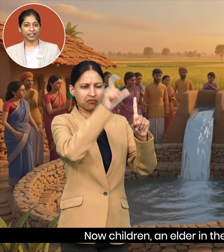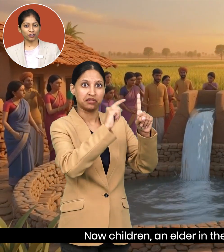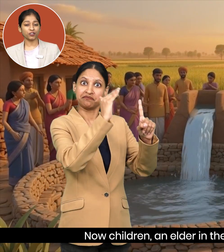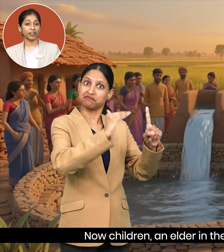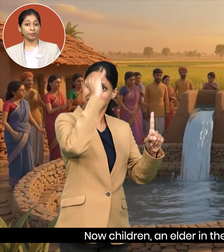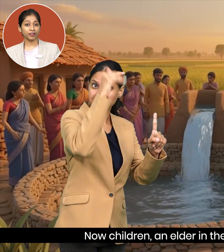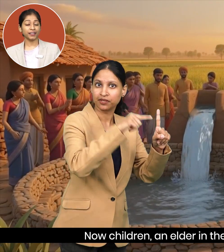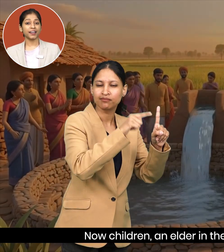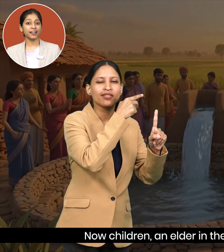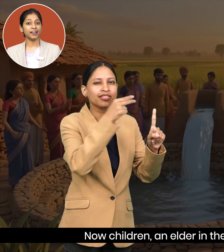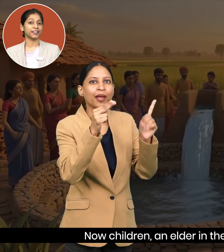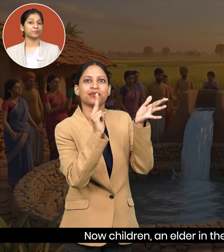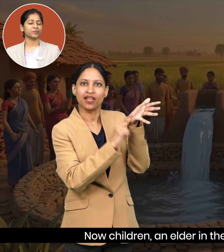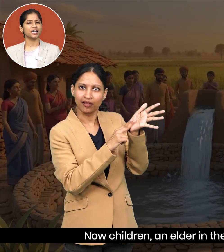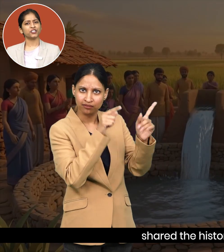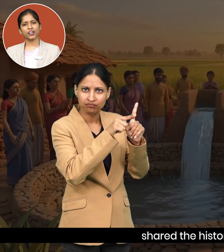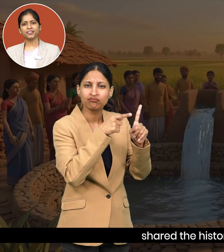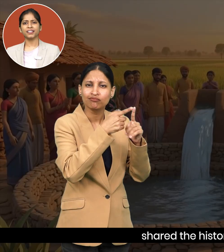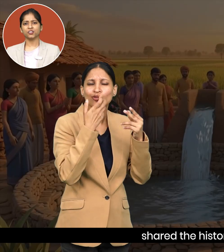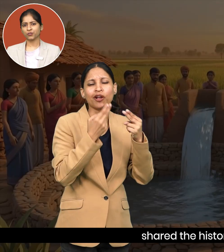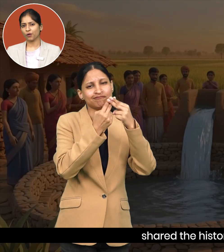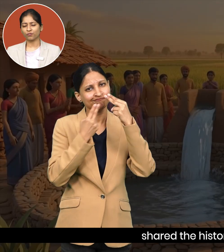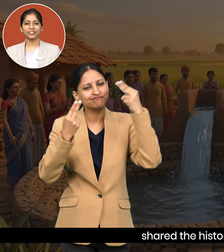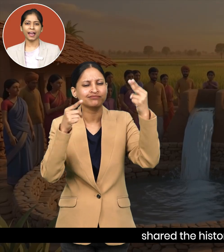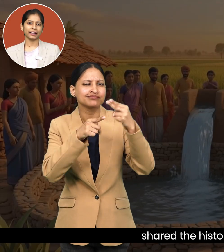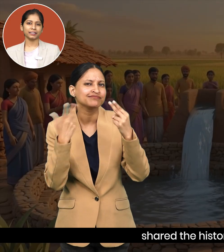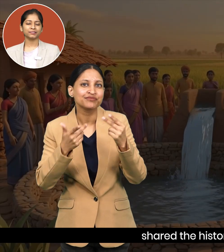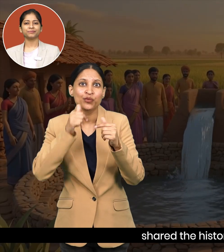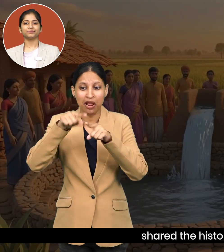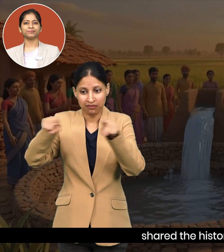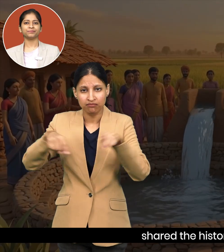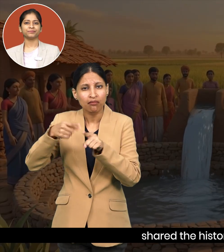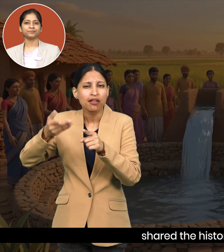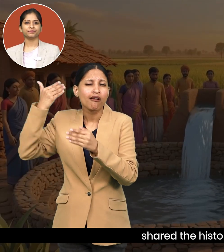in the village named Narahari shared the history of the tank.